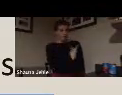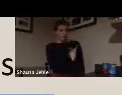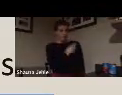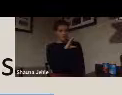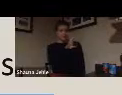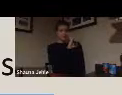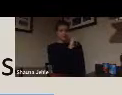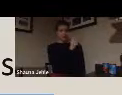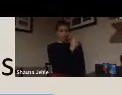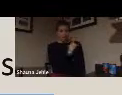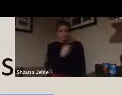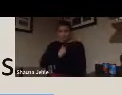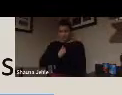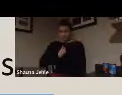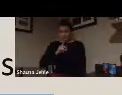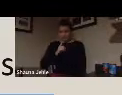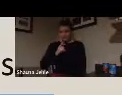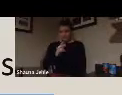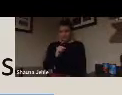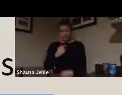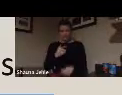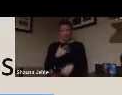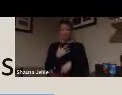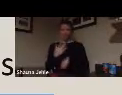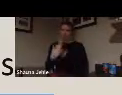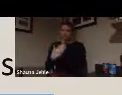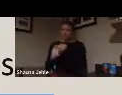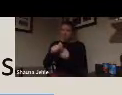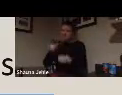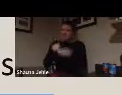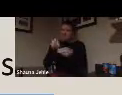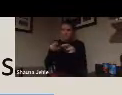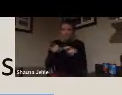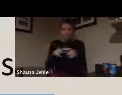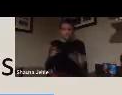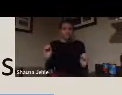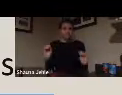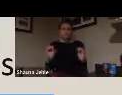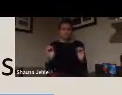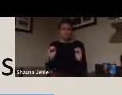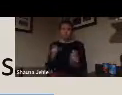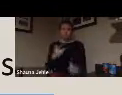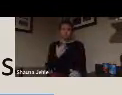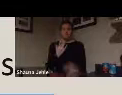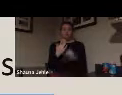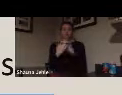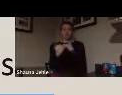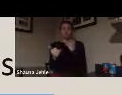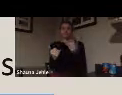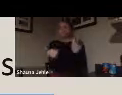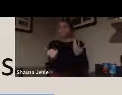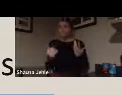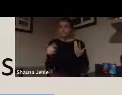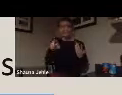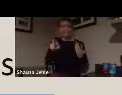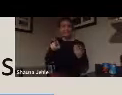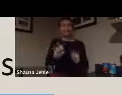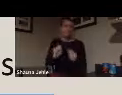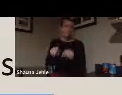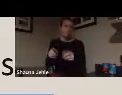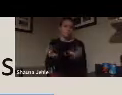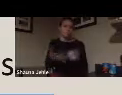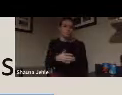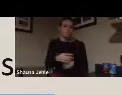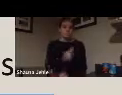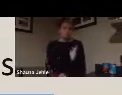didn't have a calling to a specific region. We just felt the Lord calling us to wherever there was the most need. So